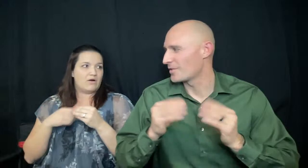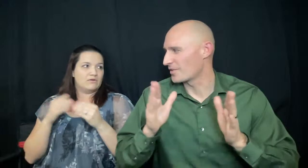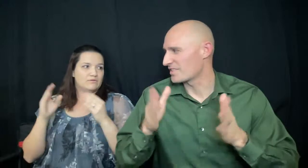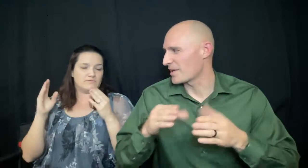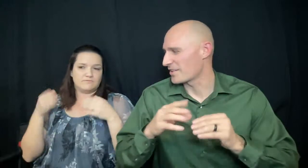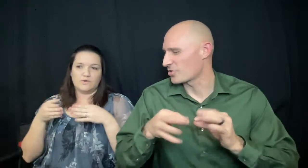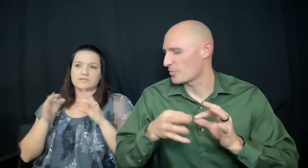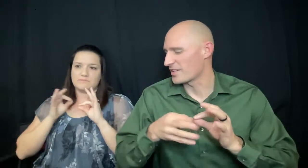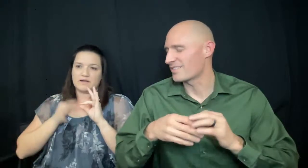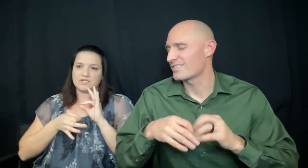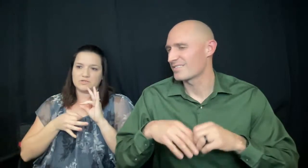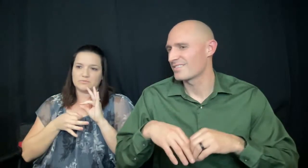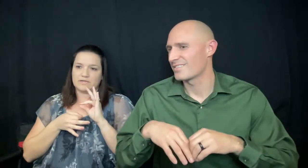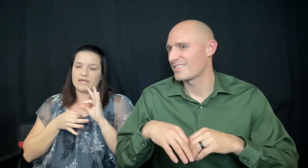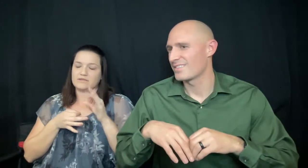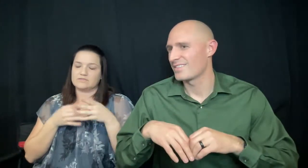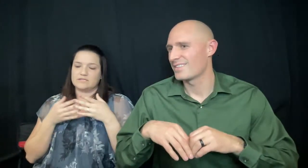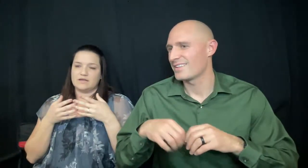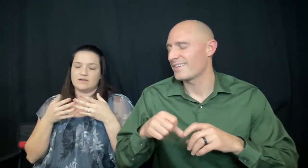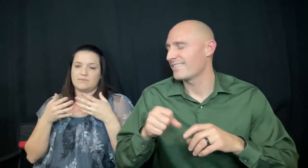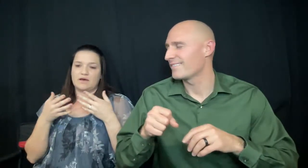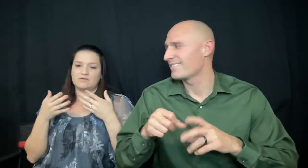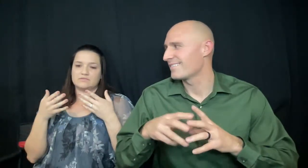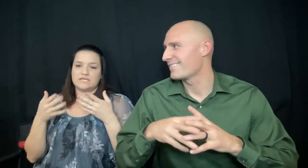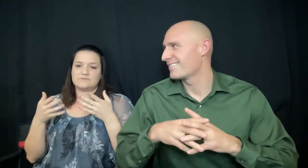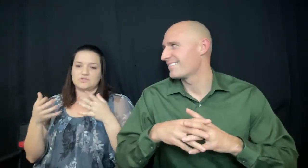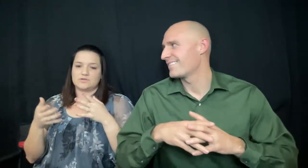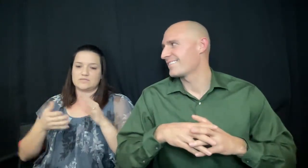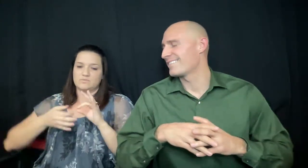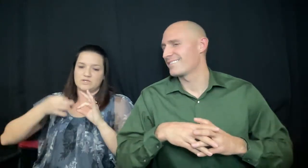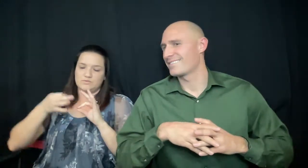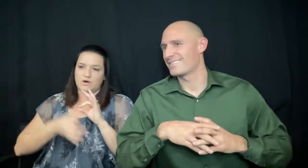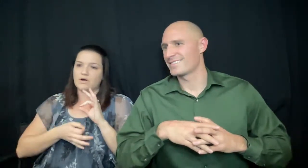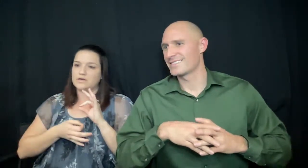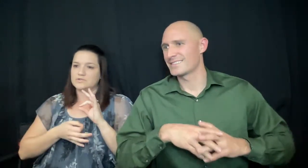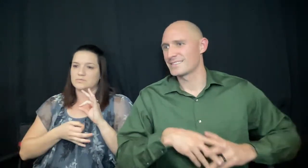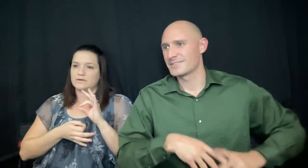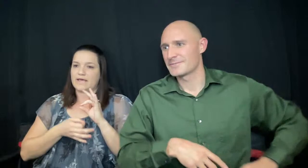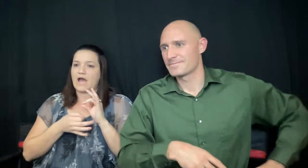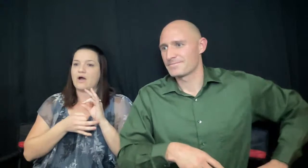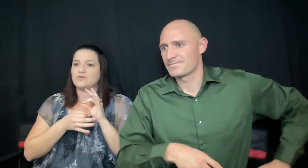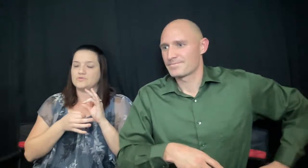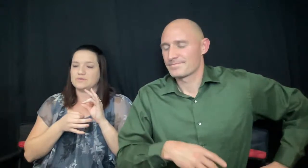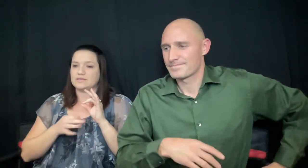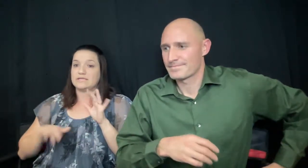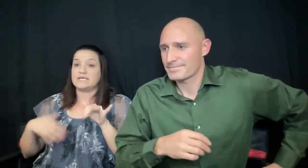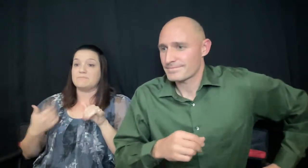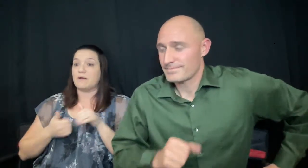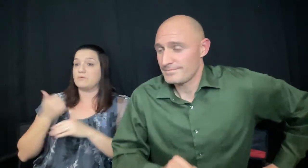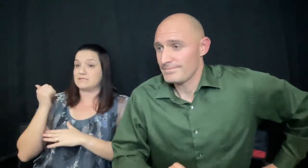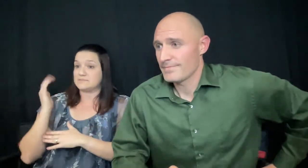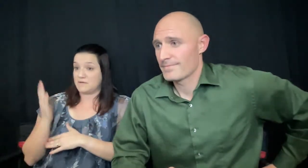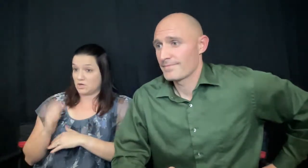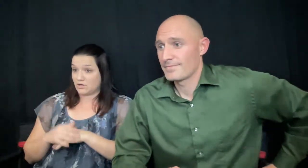focused about interpreting. And there's going to, and Yeah. about tips and tricks when you are interpreting, how you can keep up with a speaker.